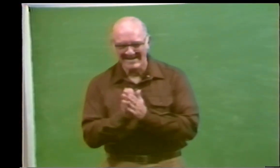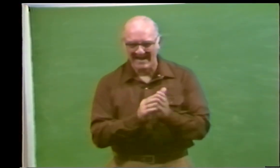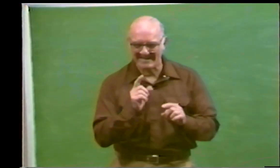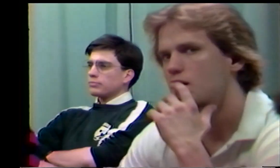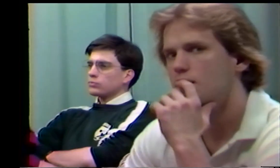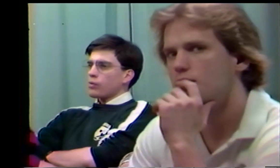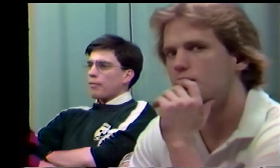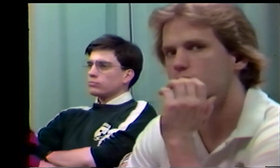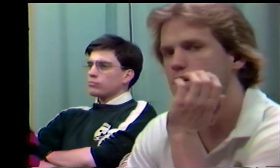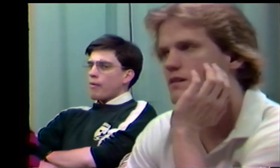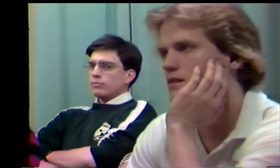Can't wait.